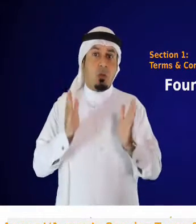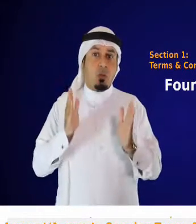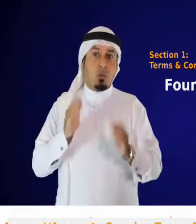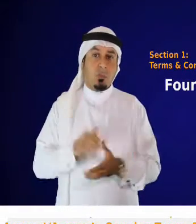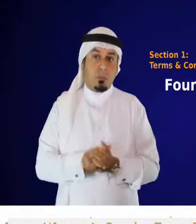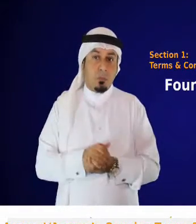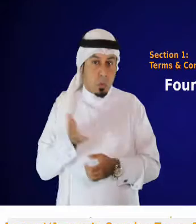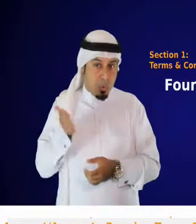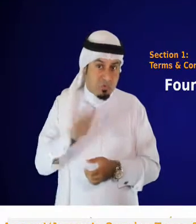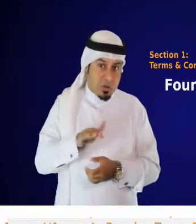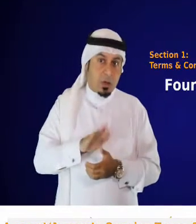appointed.